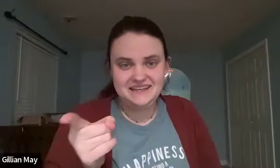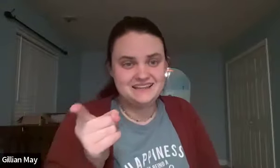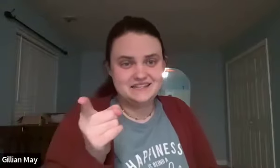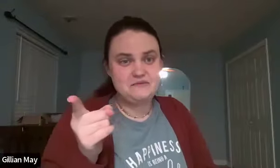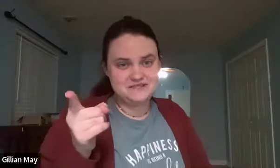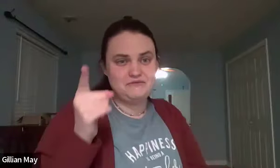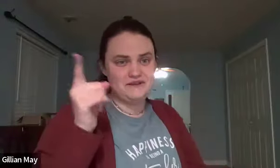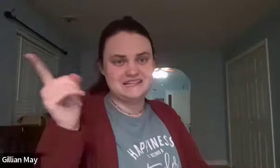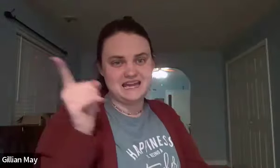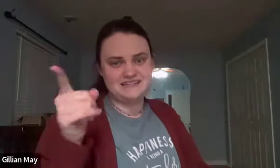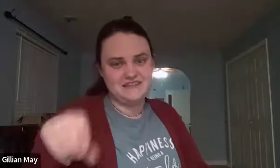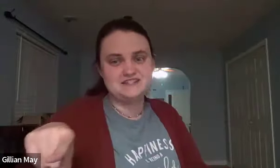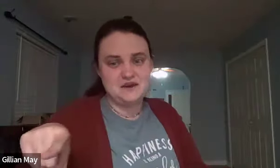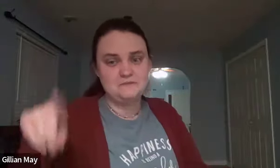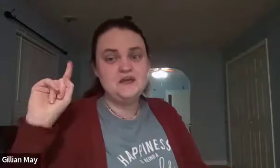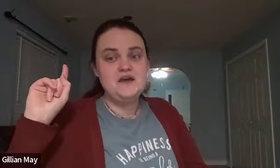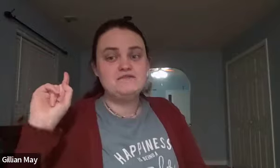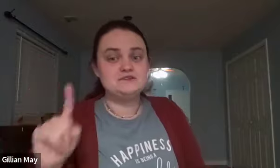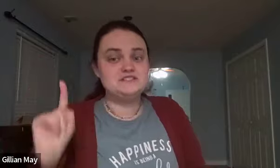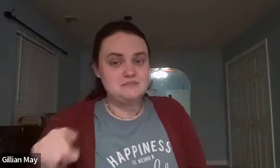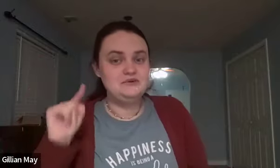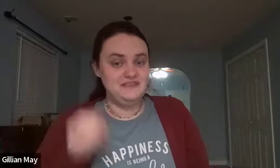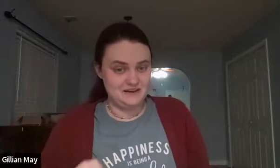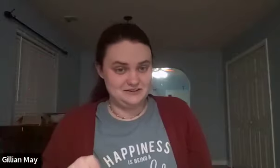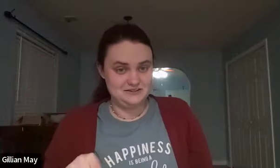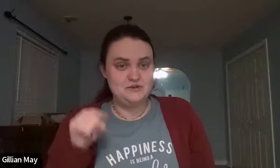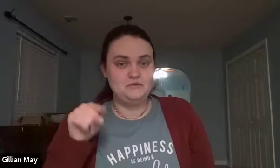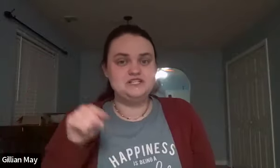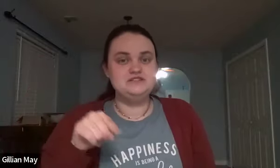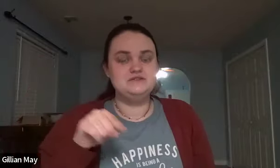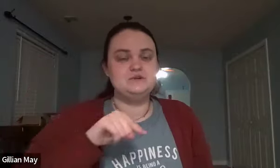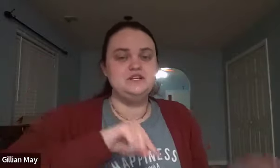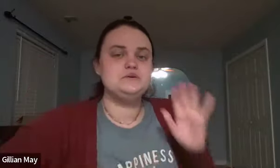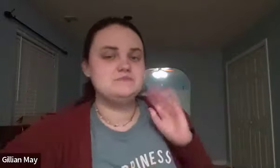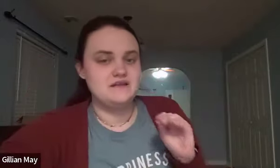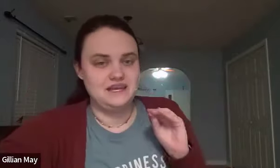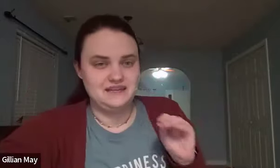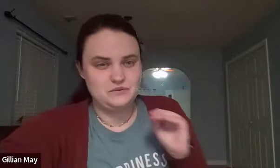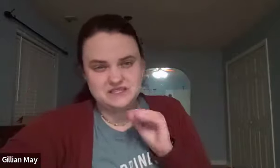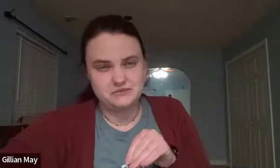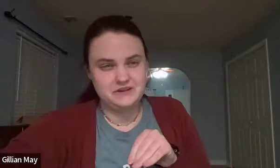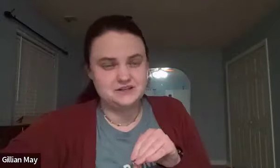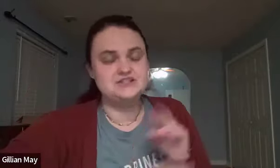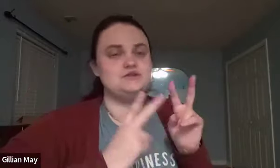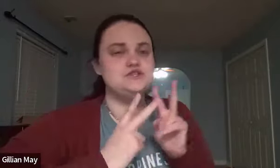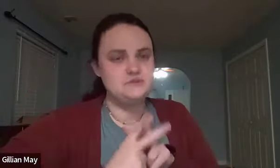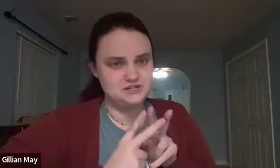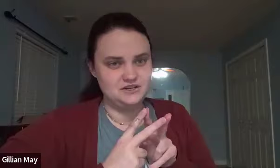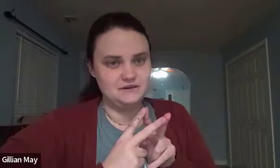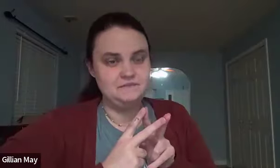Yes, I realized I hadn't said that. So for double letters, what you do is when you are spelling anything with double letters, there are two ways you can do it.